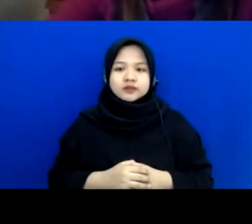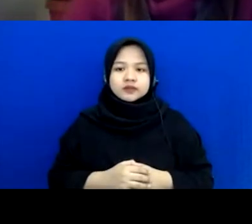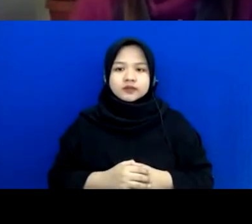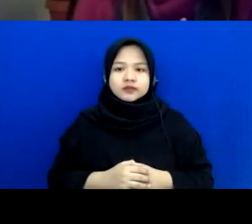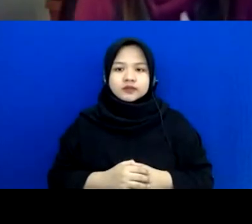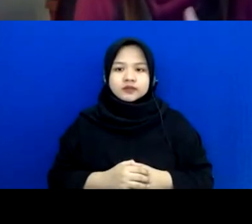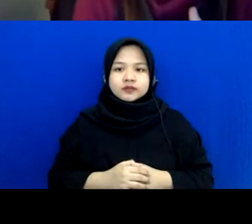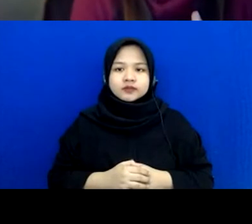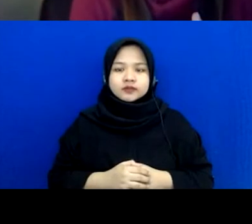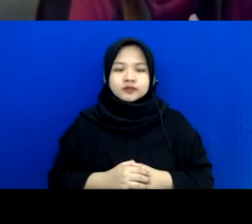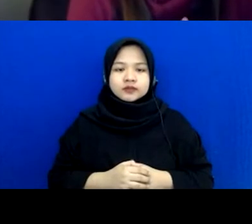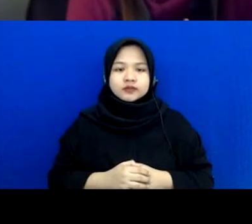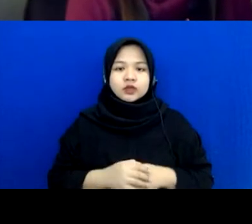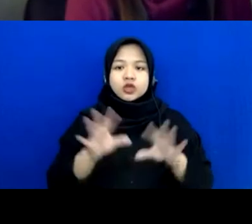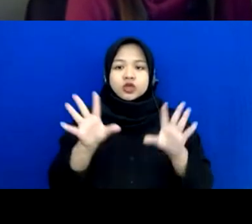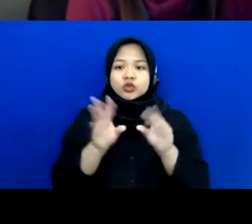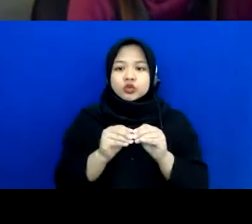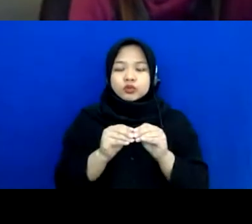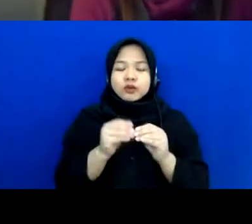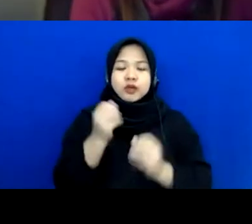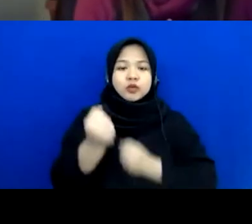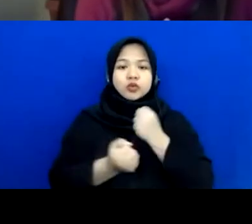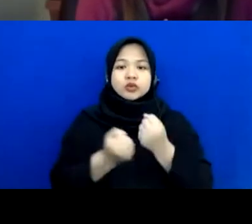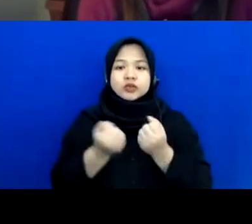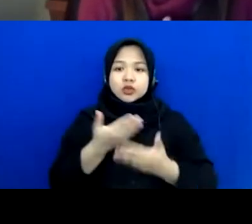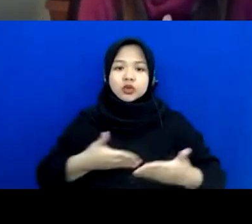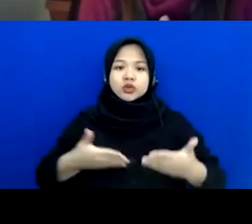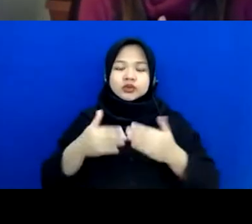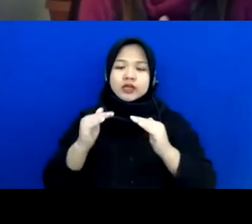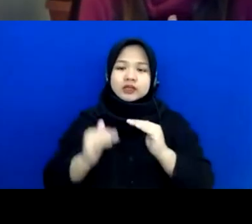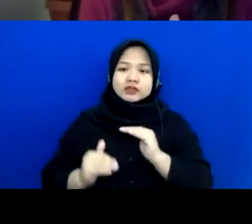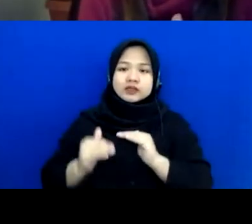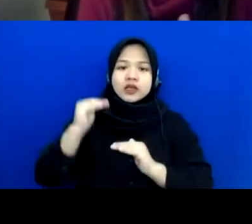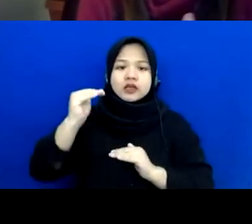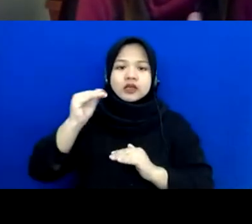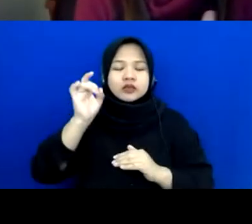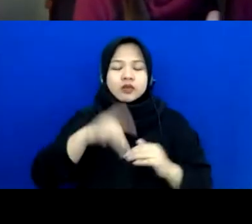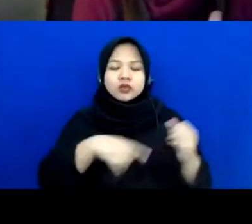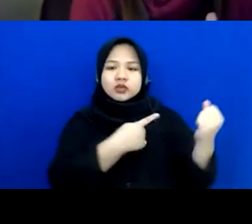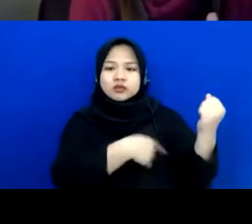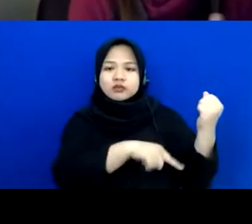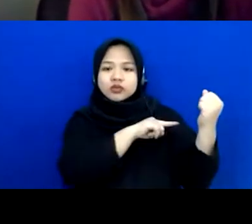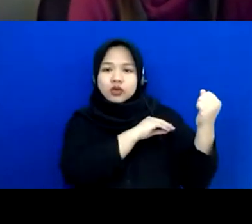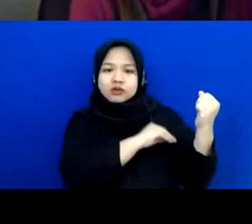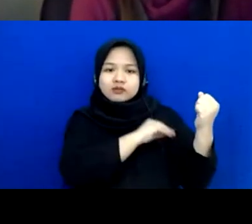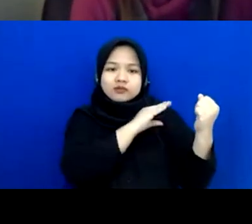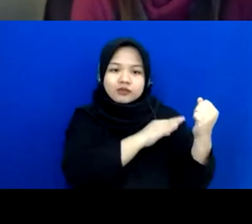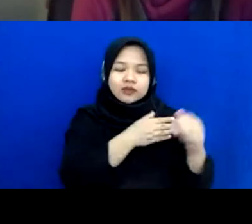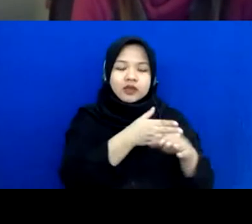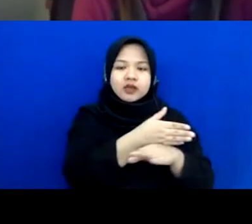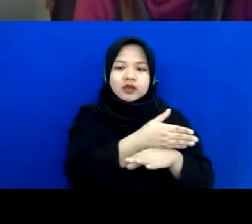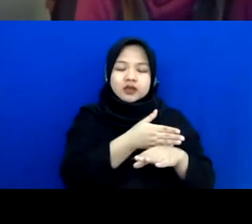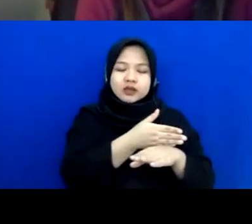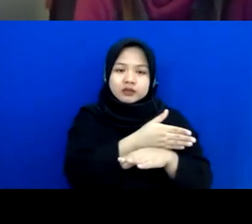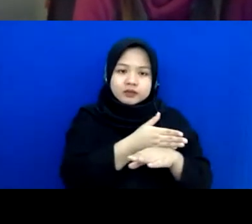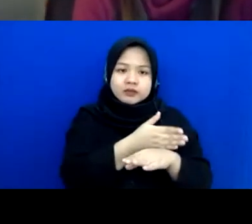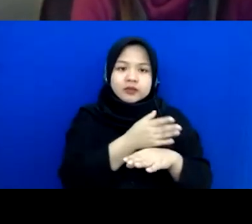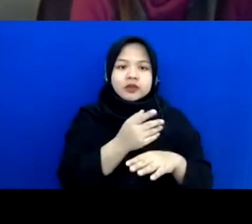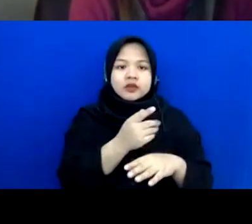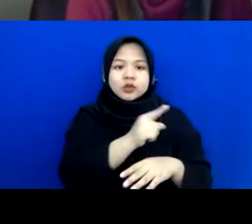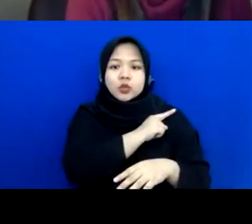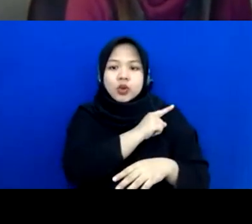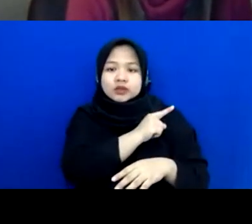And an increasing number of social enterprises are offering vocational skills and recruitment support for private companies to